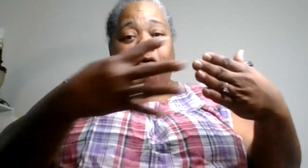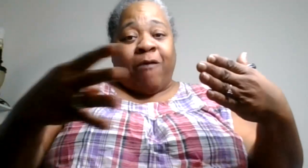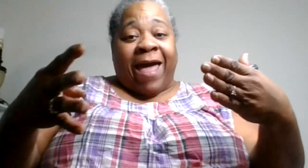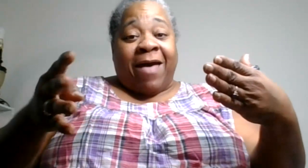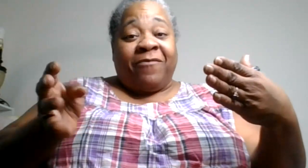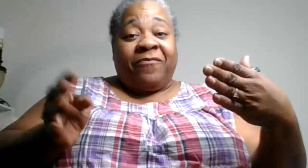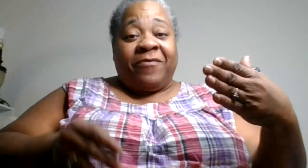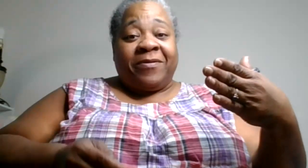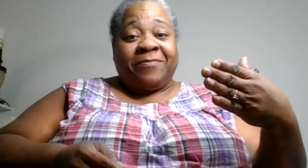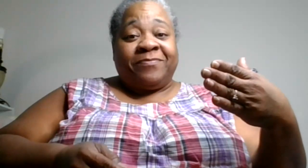Graph.